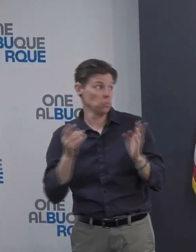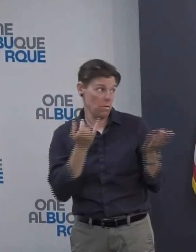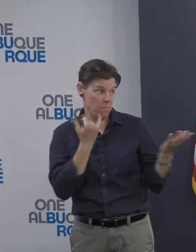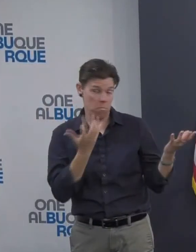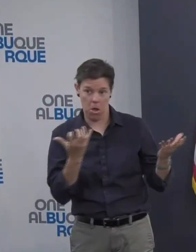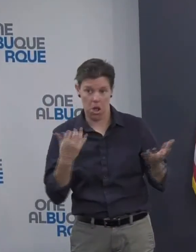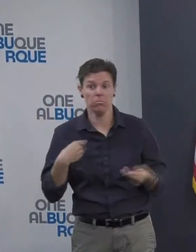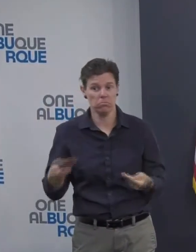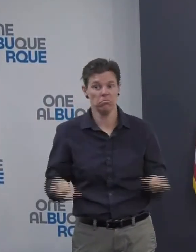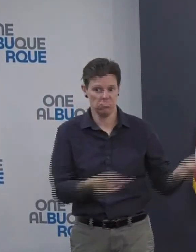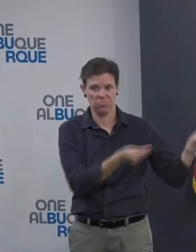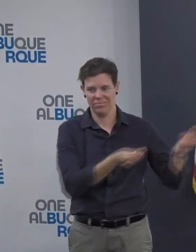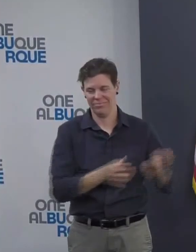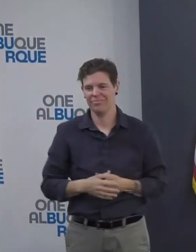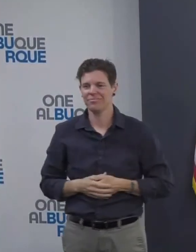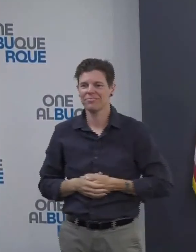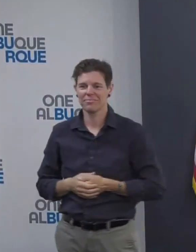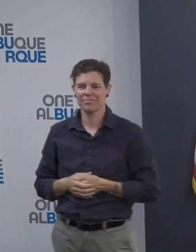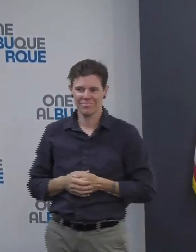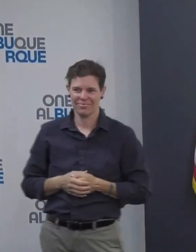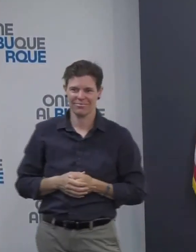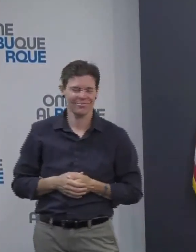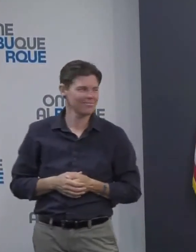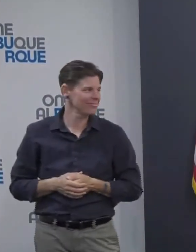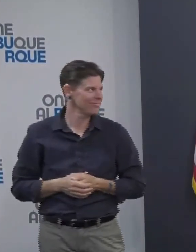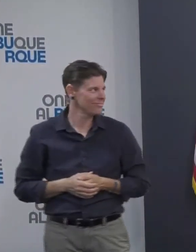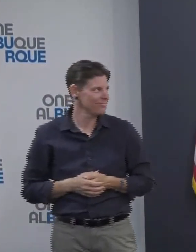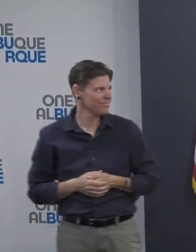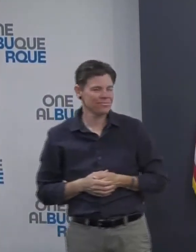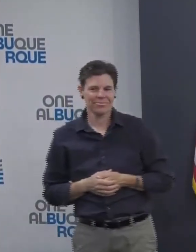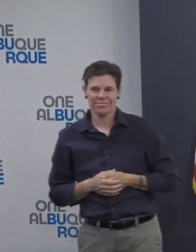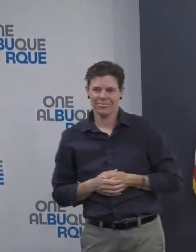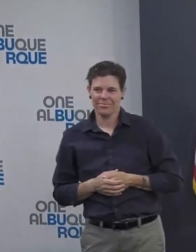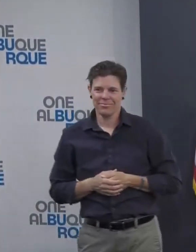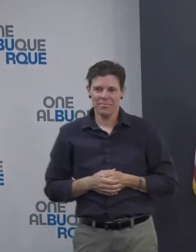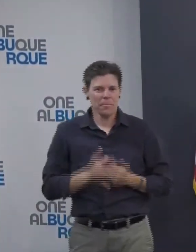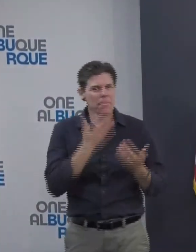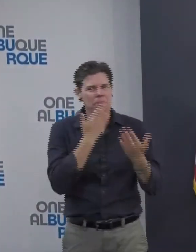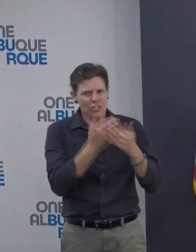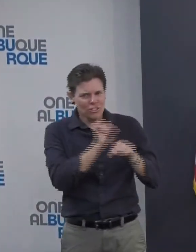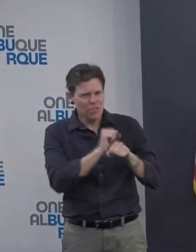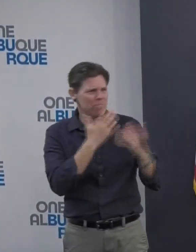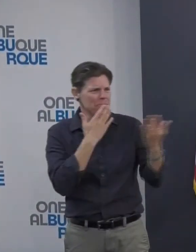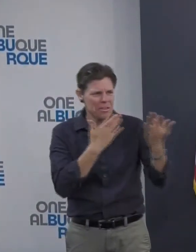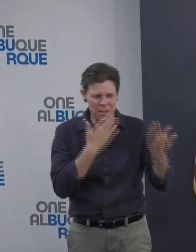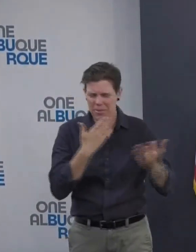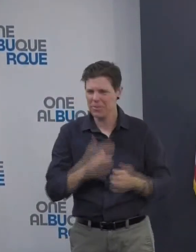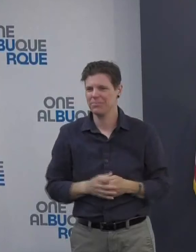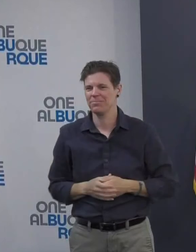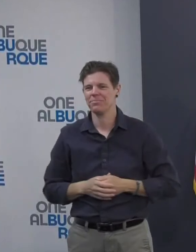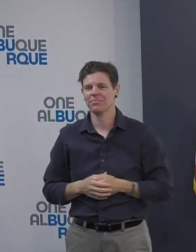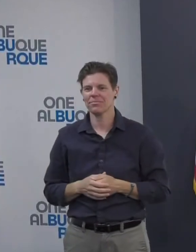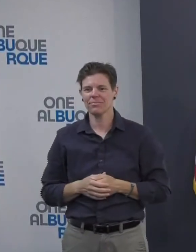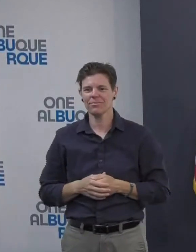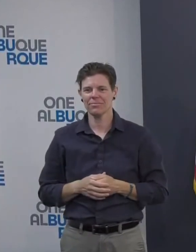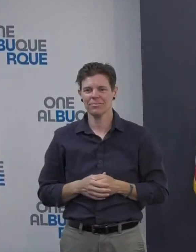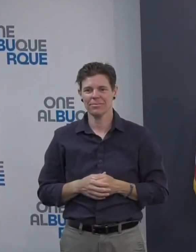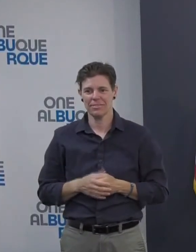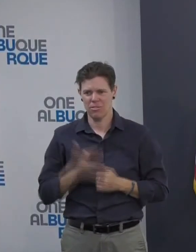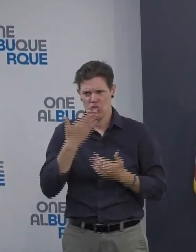Thank you Thanks very so much, much, Mayor. Mayor. Good job. You're welcome, sir. All right, very good job to the team there.